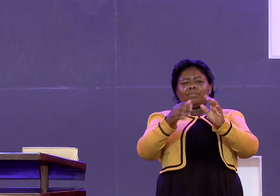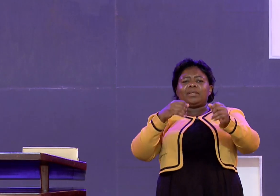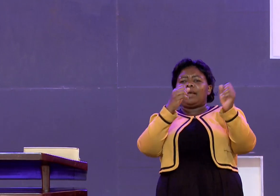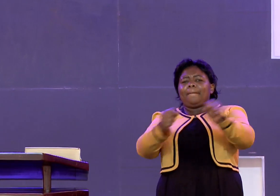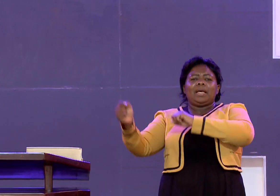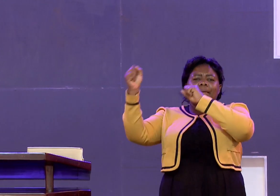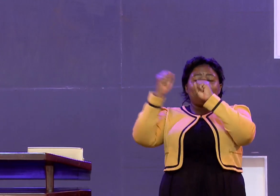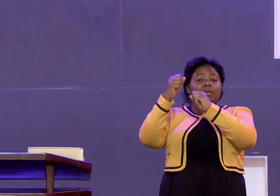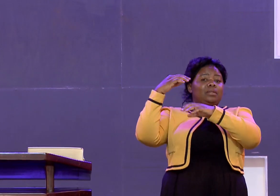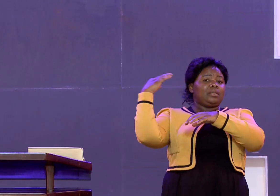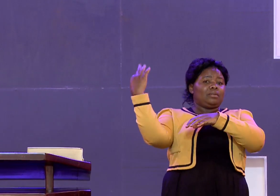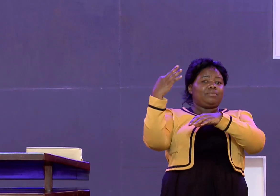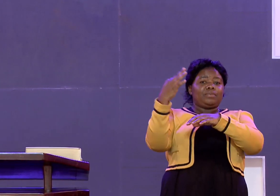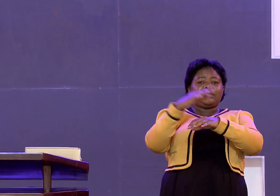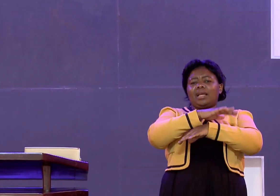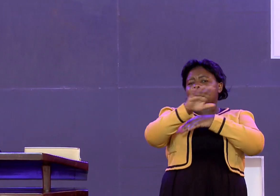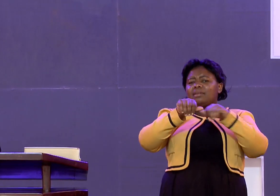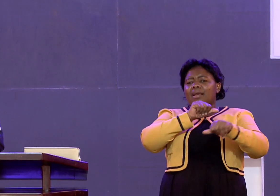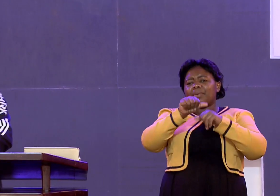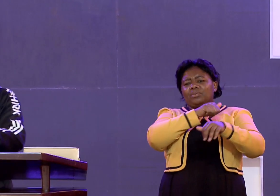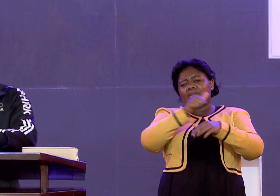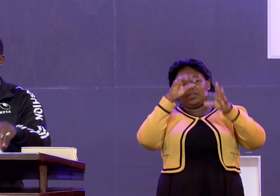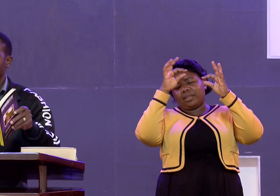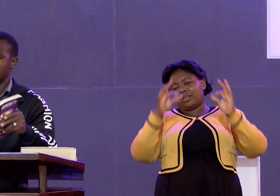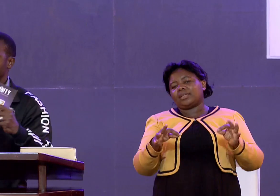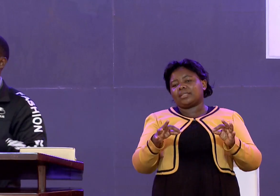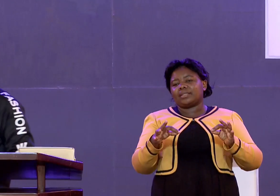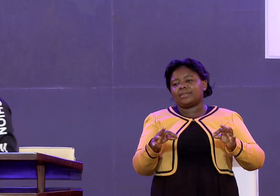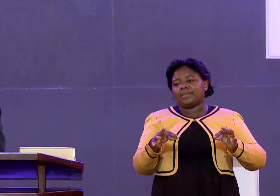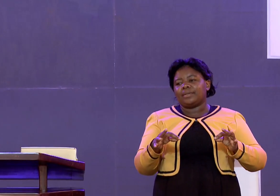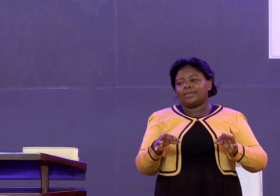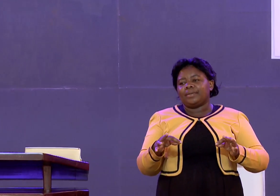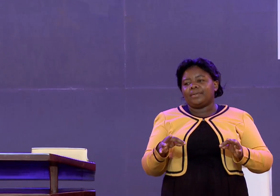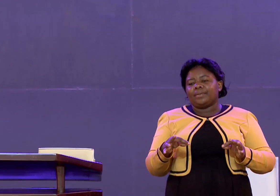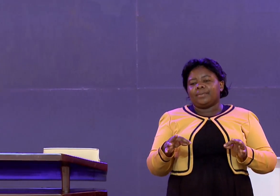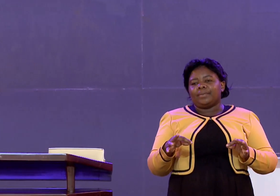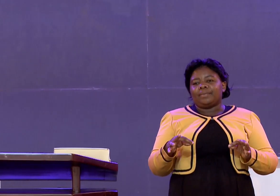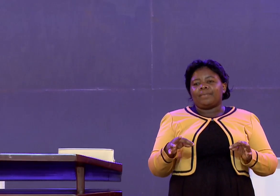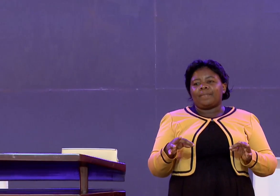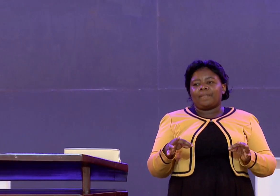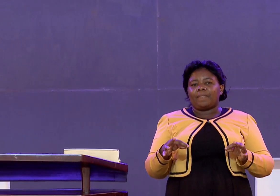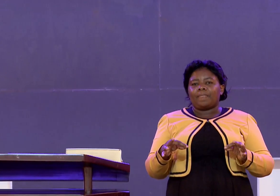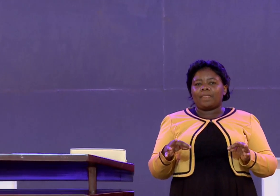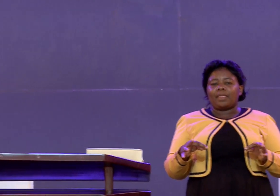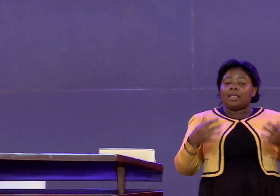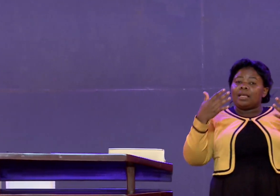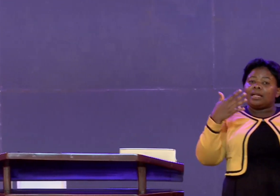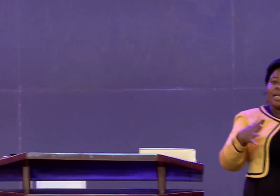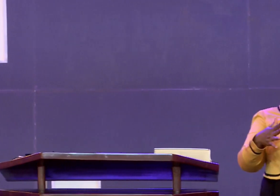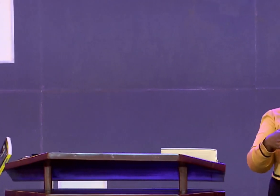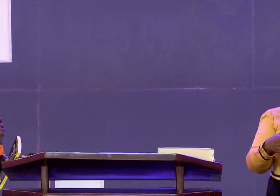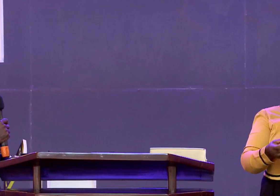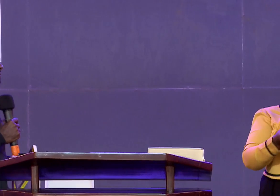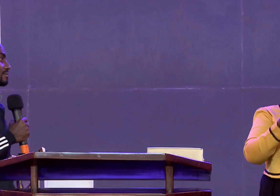everything? Rachi tetwogera bwogeze engeri y'okugaggawalamu engeri y'okubeeramu omuweereza ow'amaanyi n'ebintu ebirala ebibwatuka. Now the medicine to